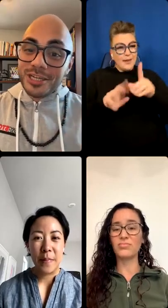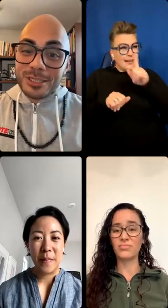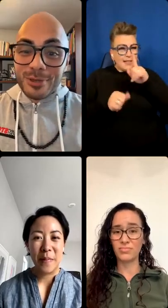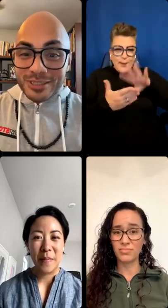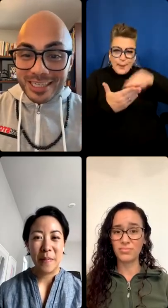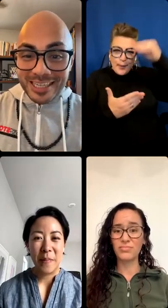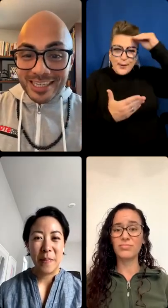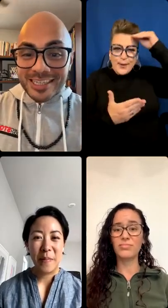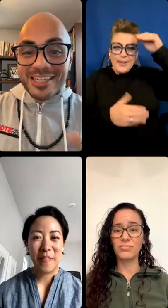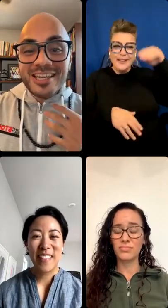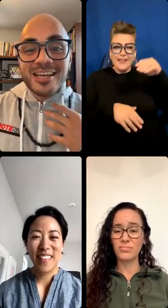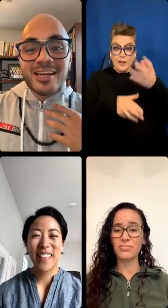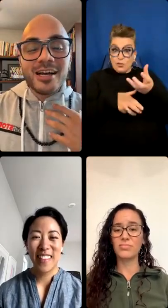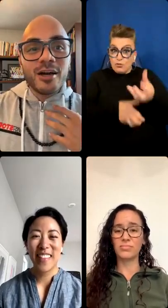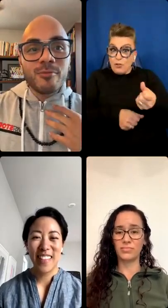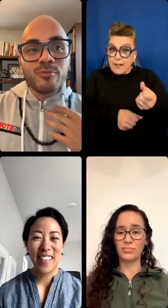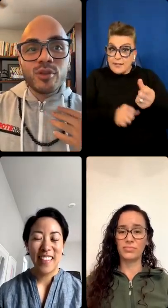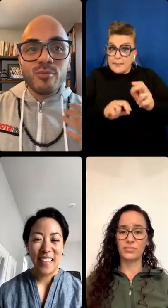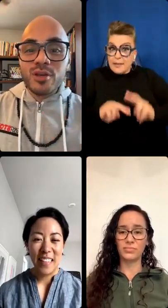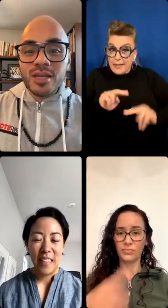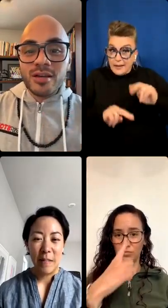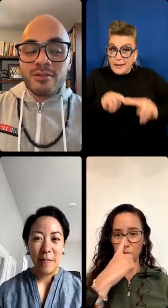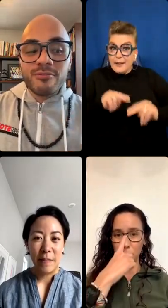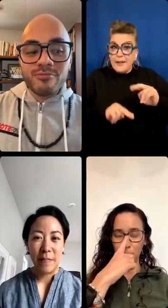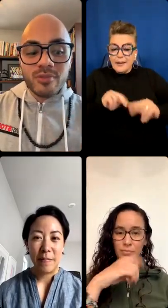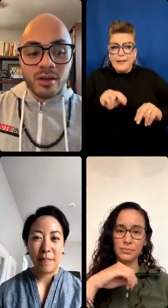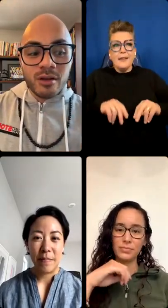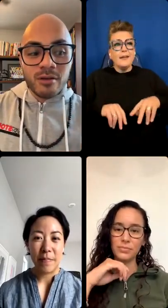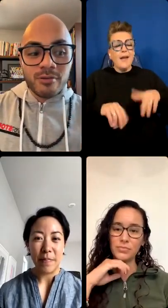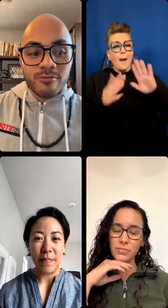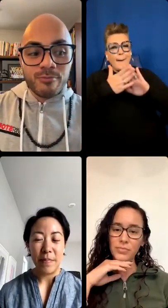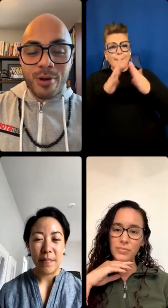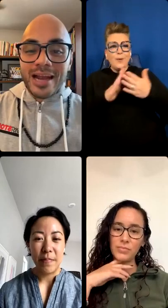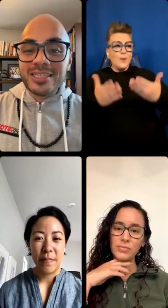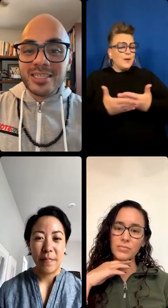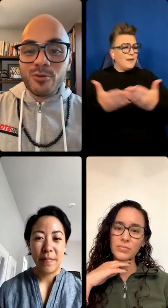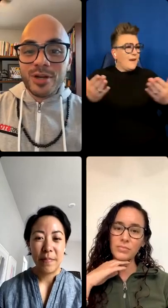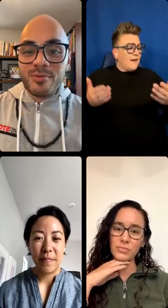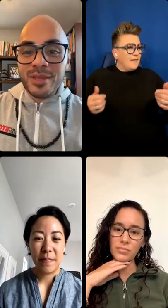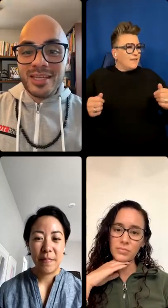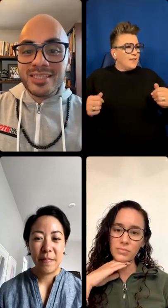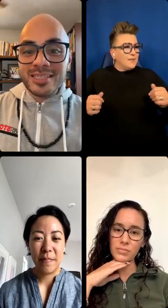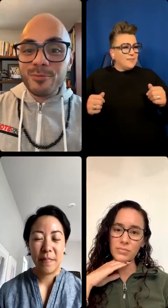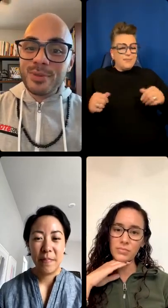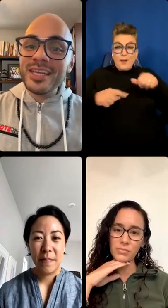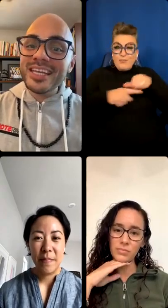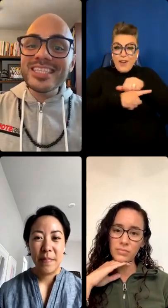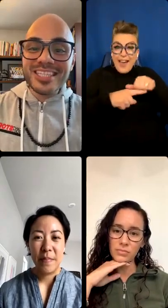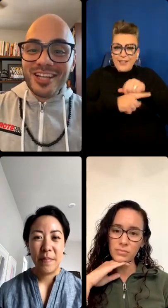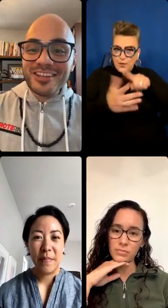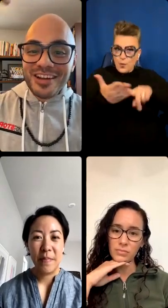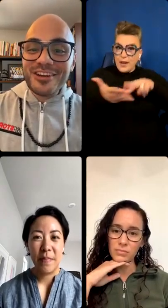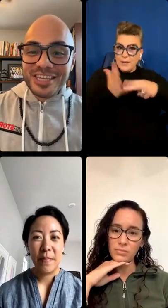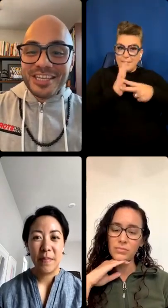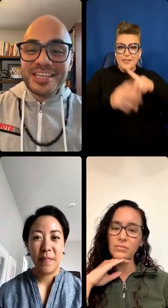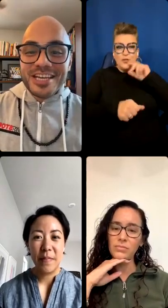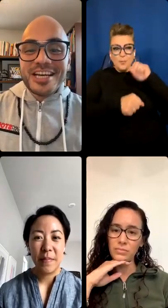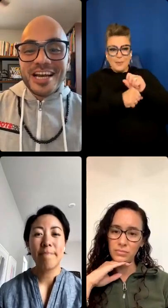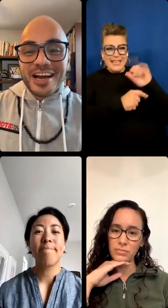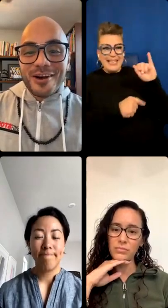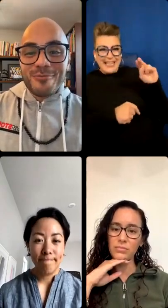like trust building, community of practicing what it means to be in